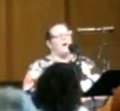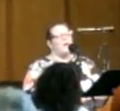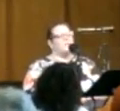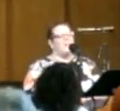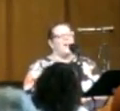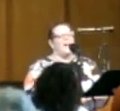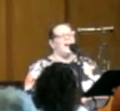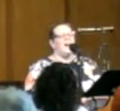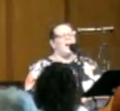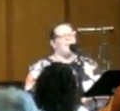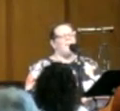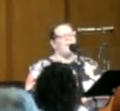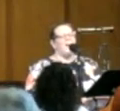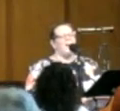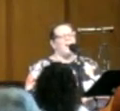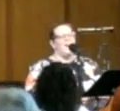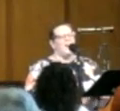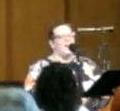more